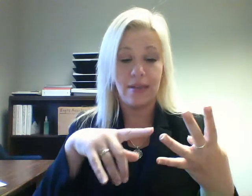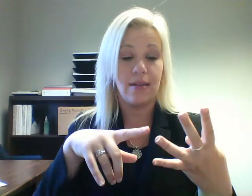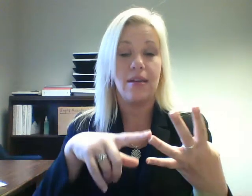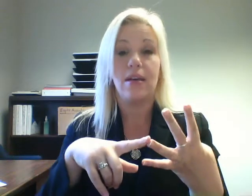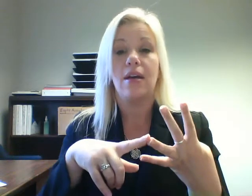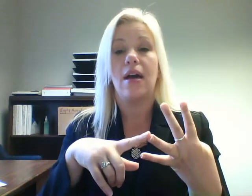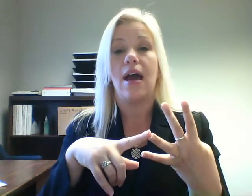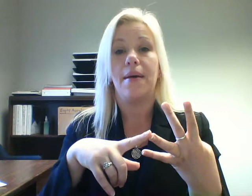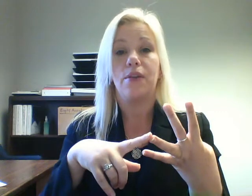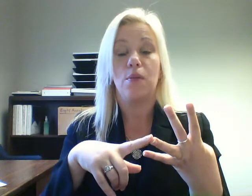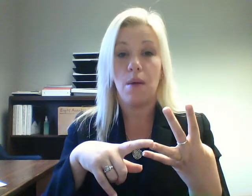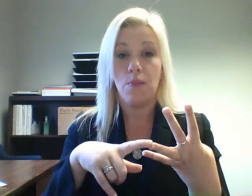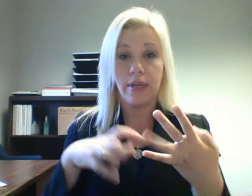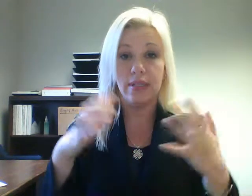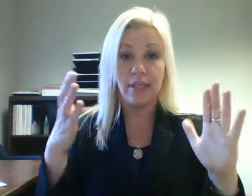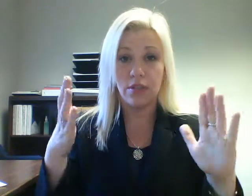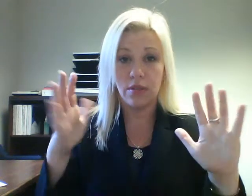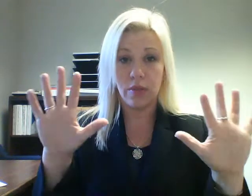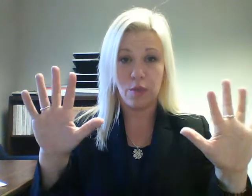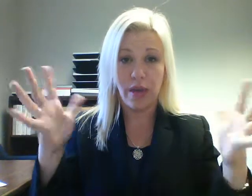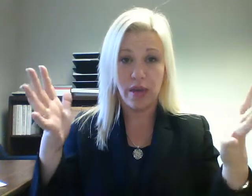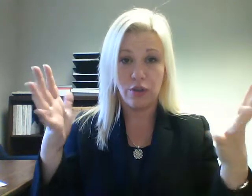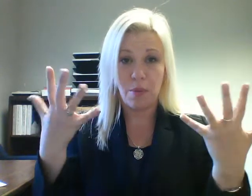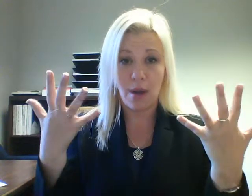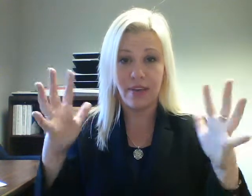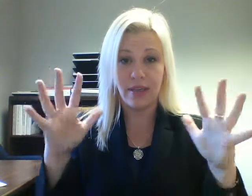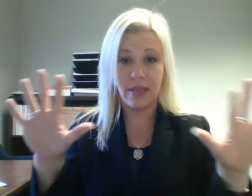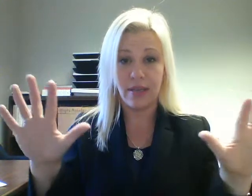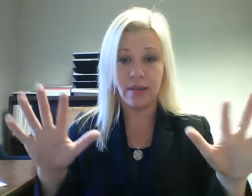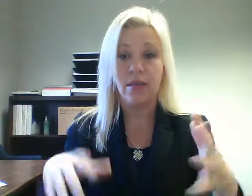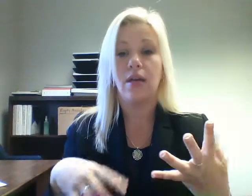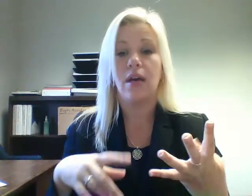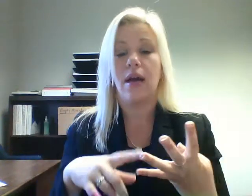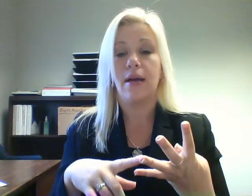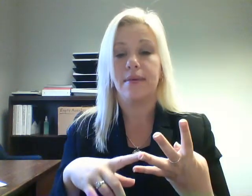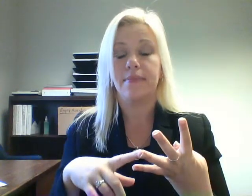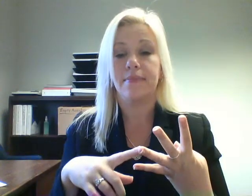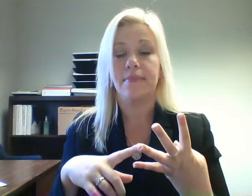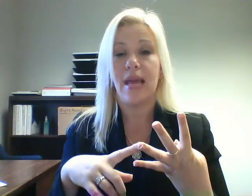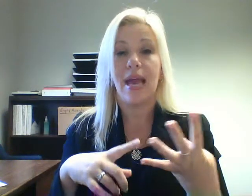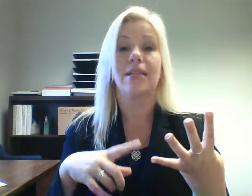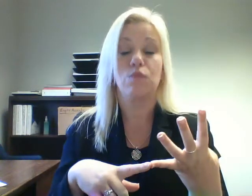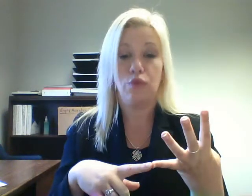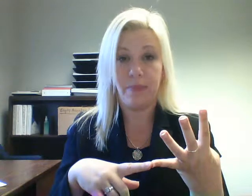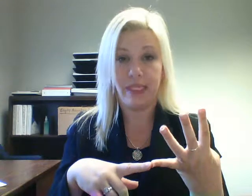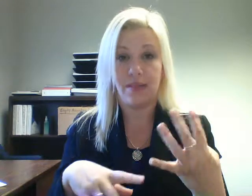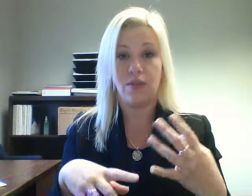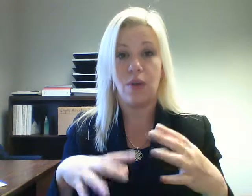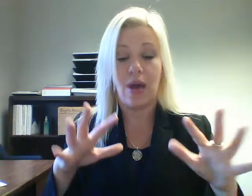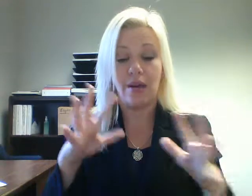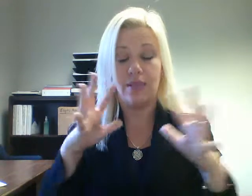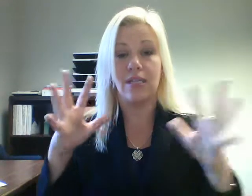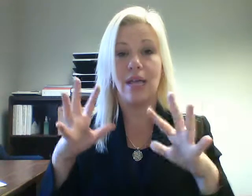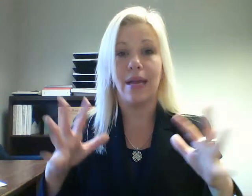it, your palm orientation, so which way is your palm facing, and movement, so how does the sign